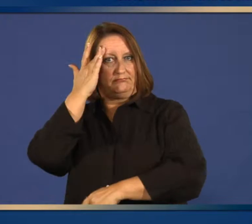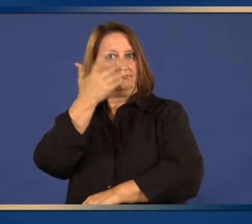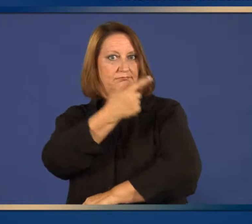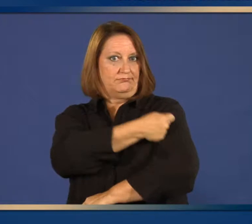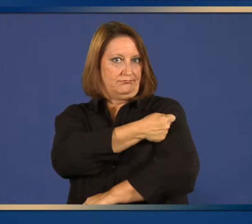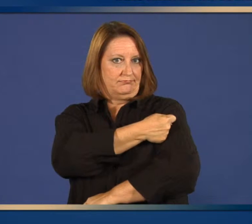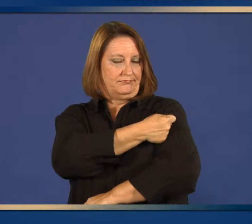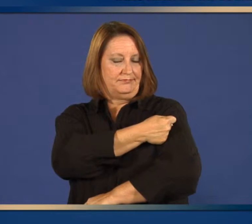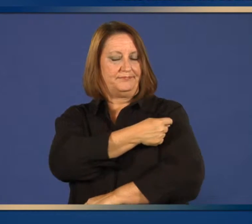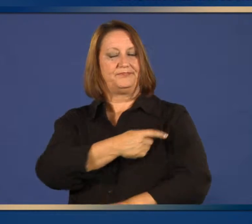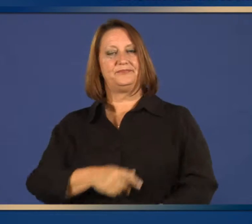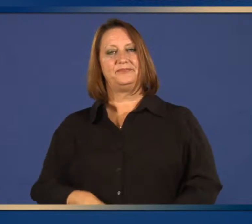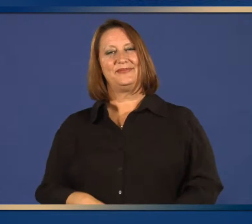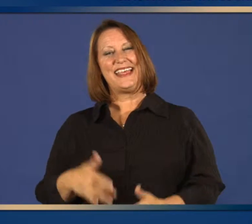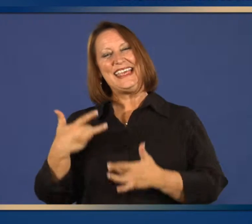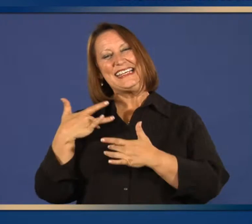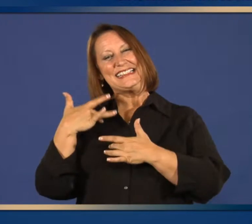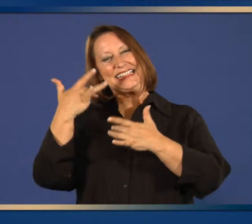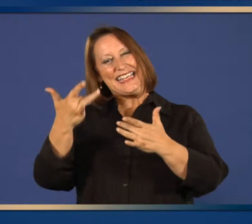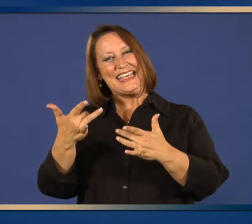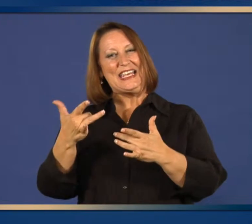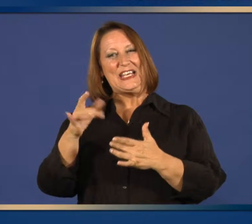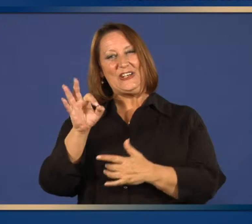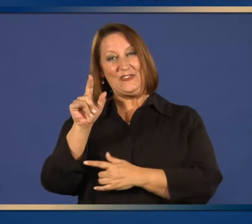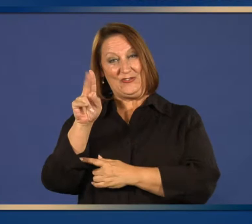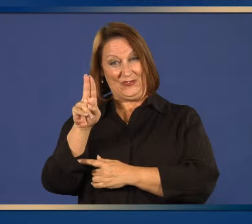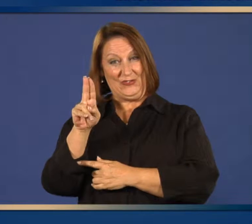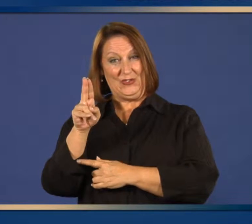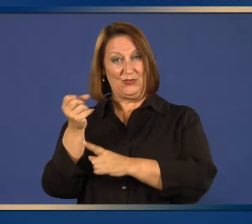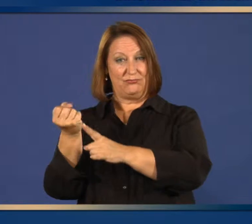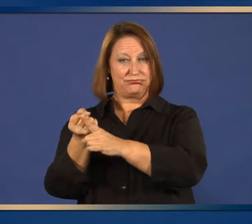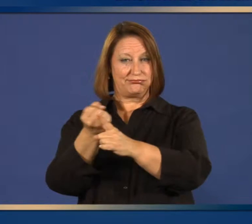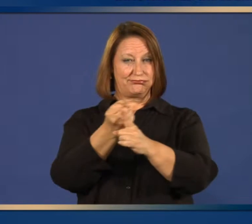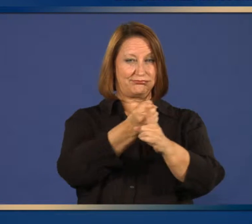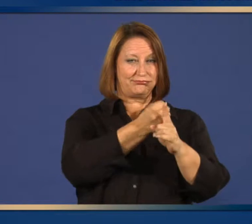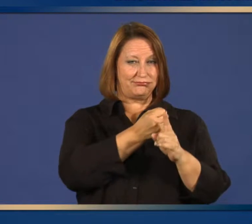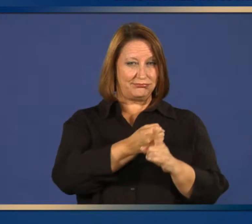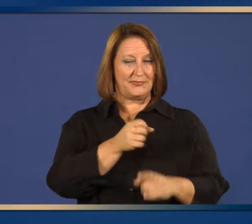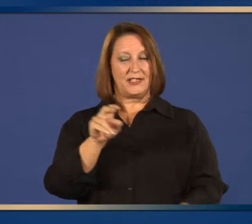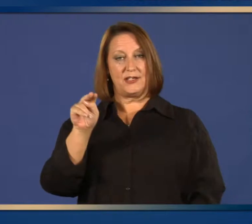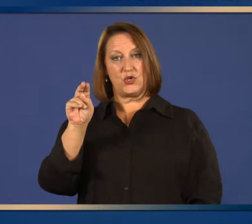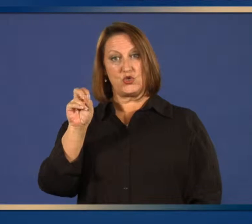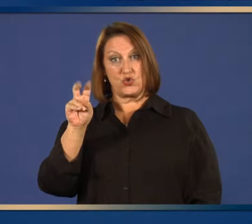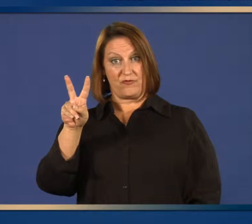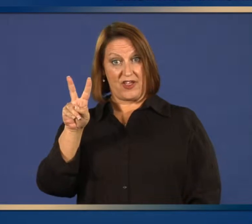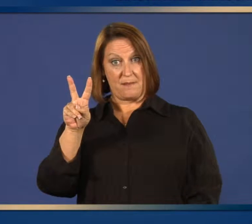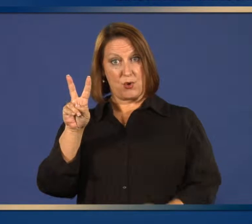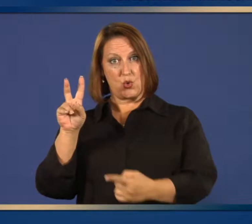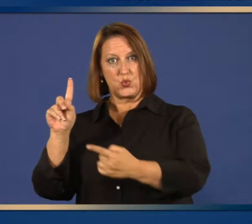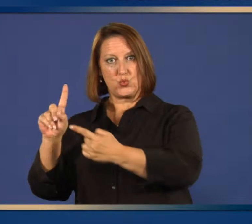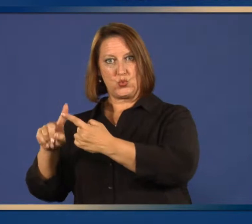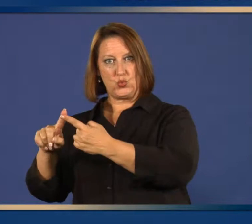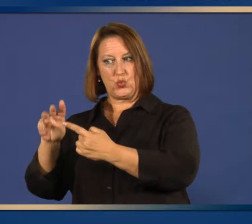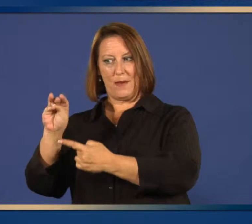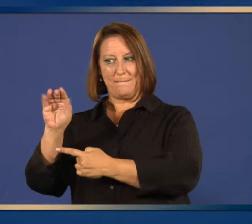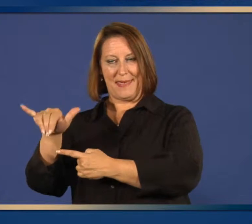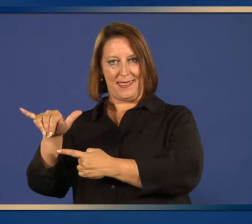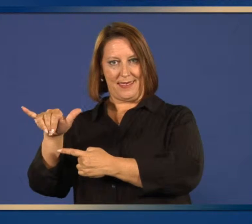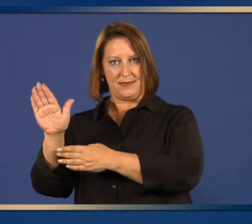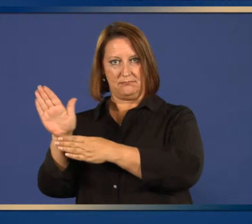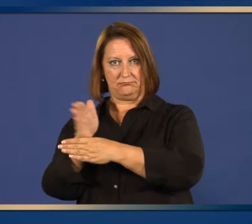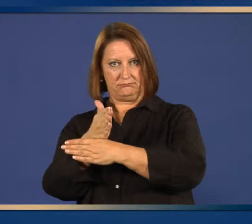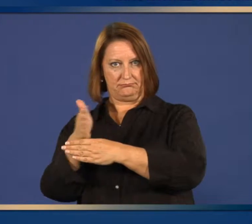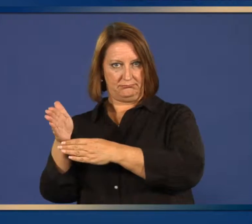Influenza can occur at any time, but most influenza occurs from November through May.